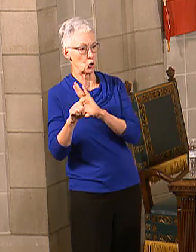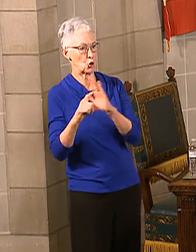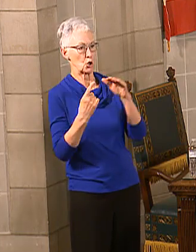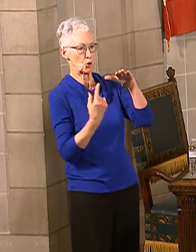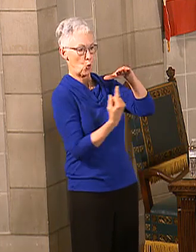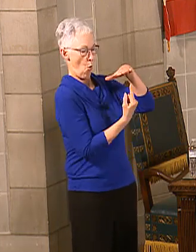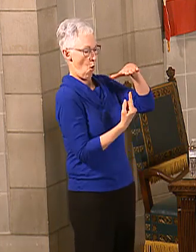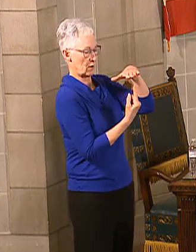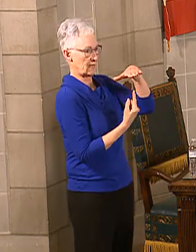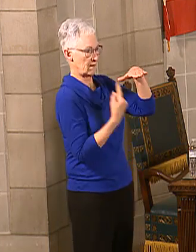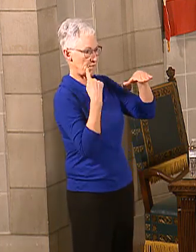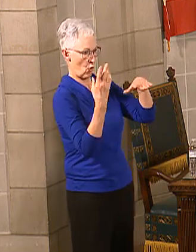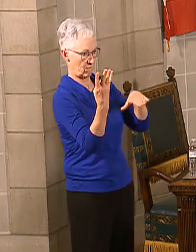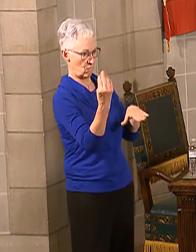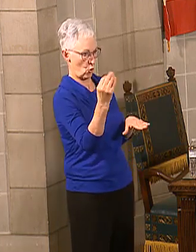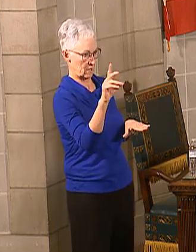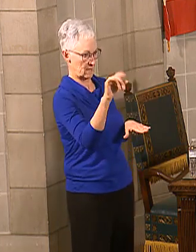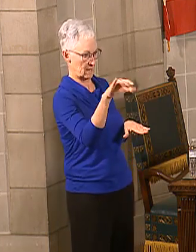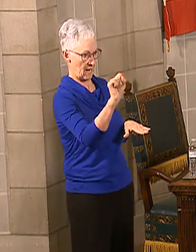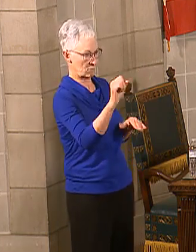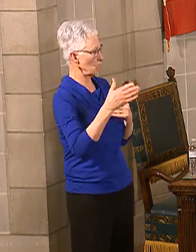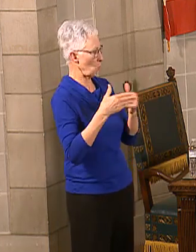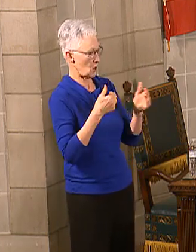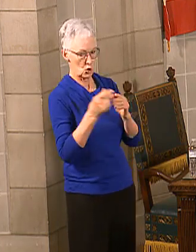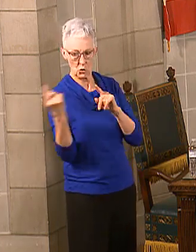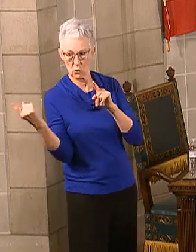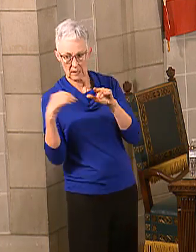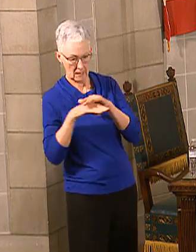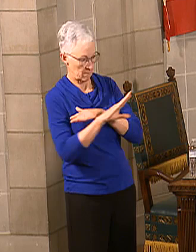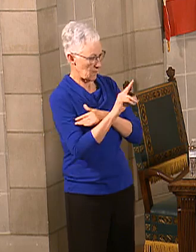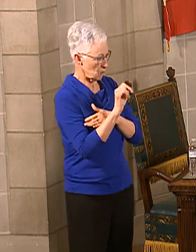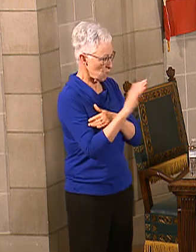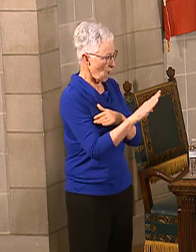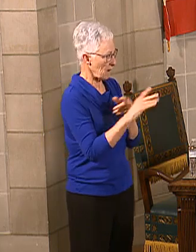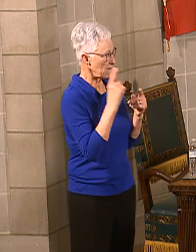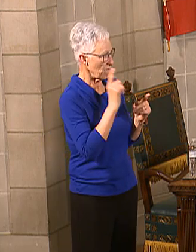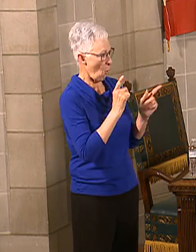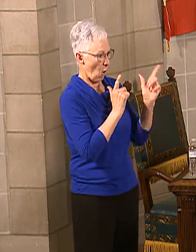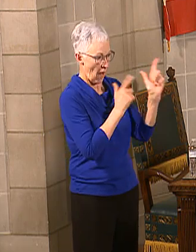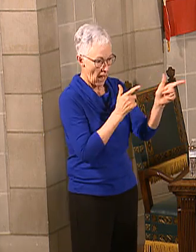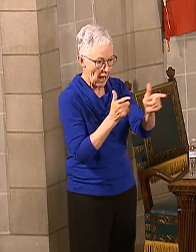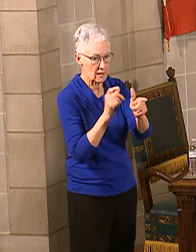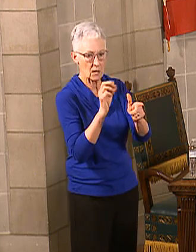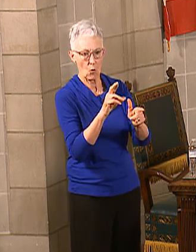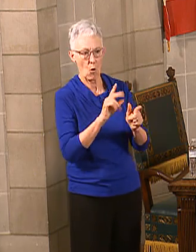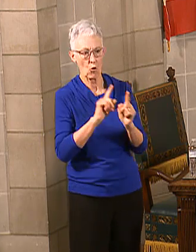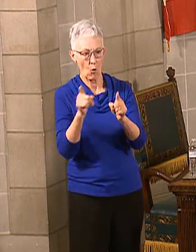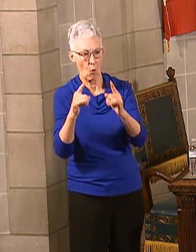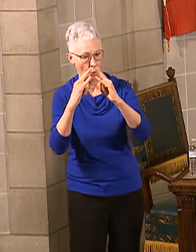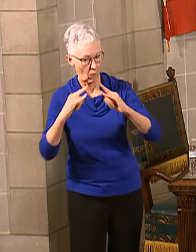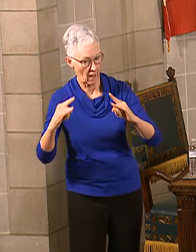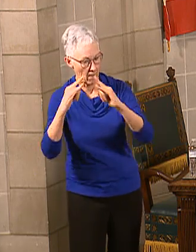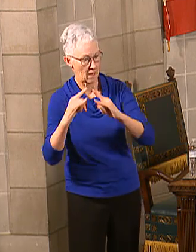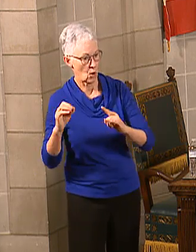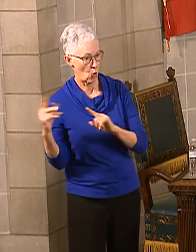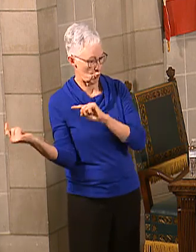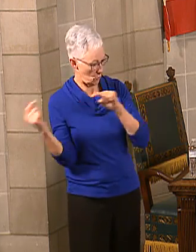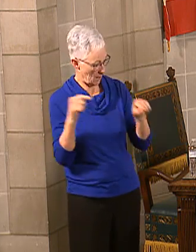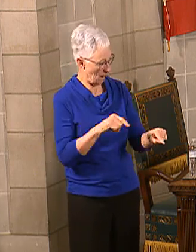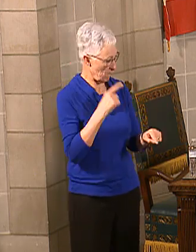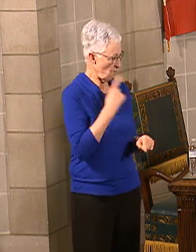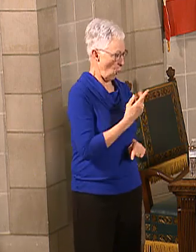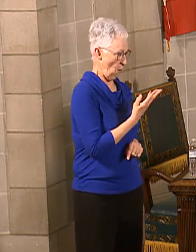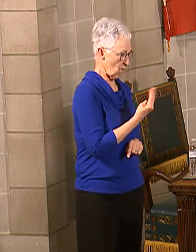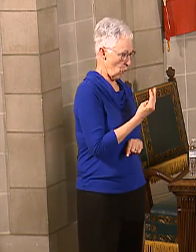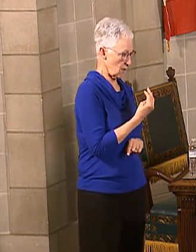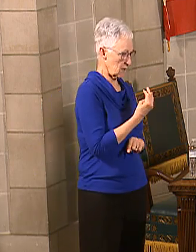it applies if you're coming to go hunt or to go to game and parks, one of our parks. But if you're just coming in, say, for the Easter weekend, you gotta be here for 14 days before you